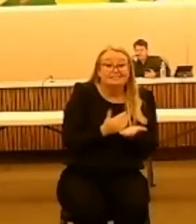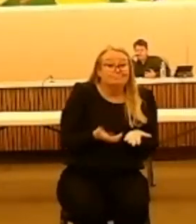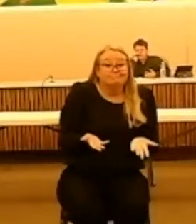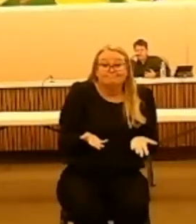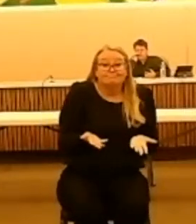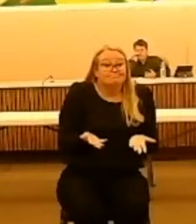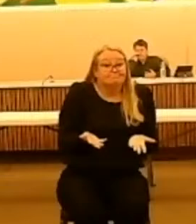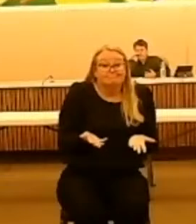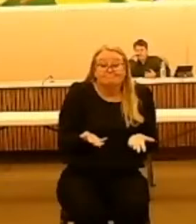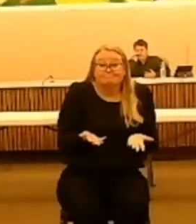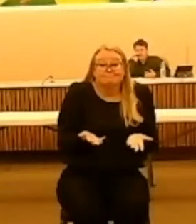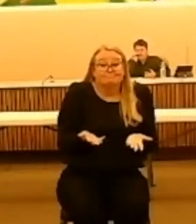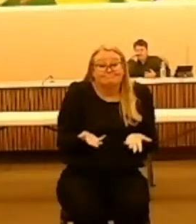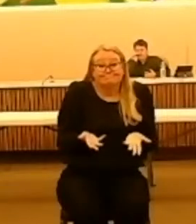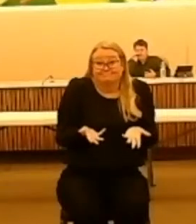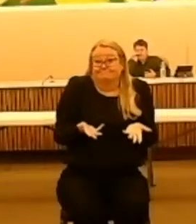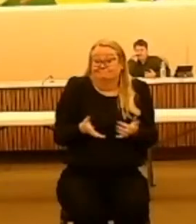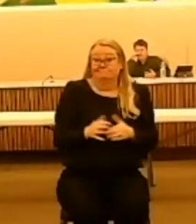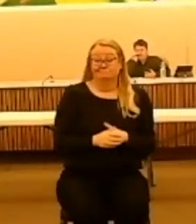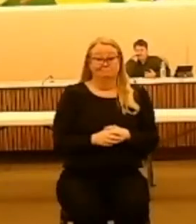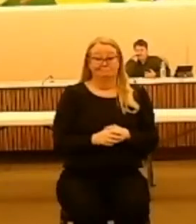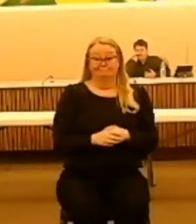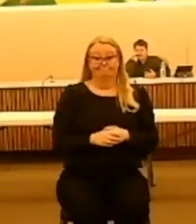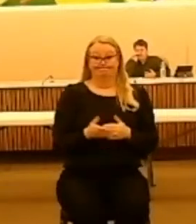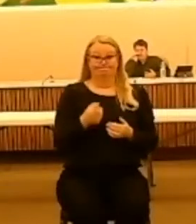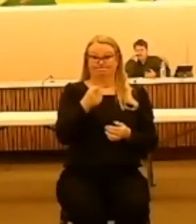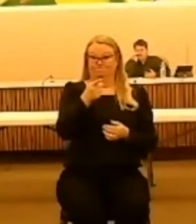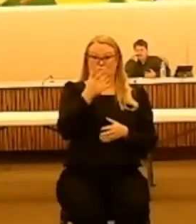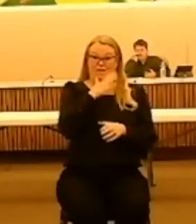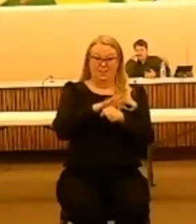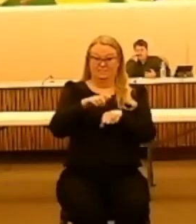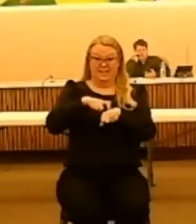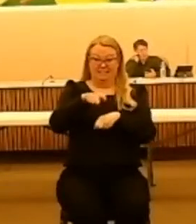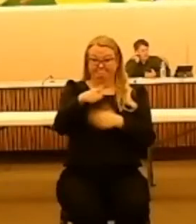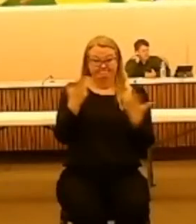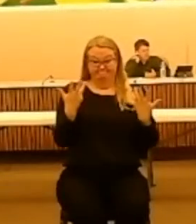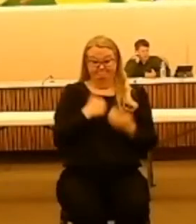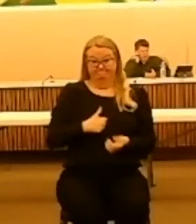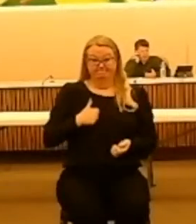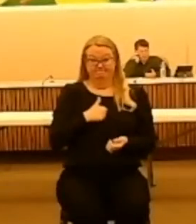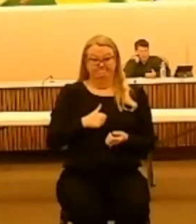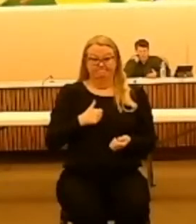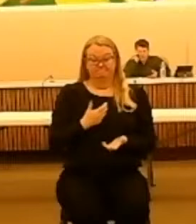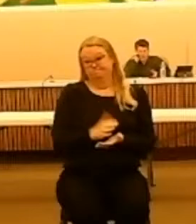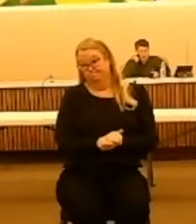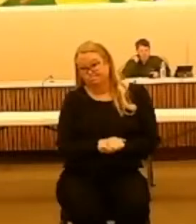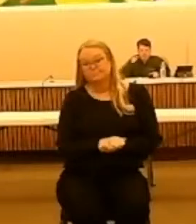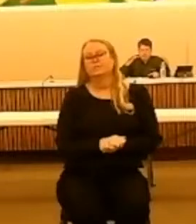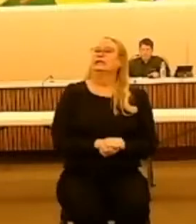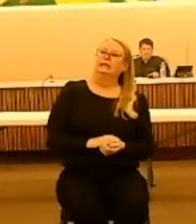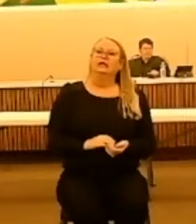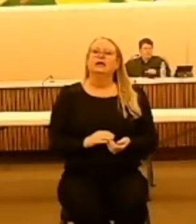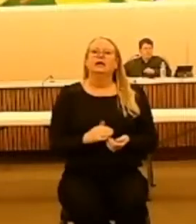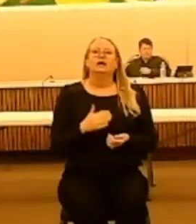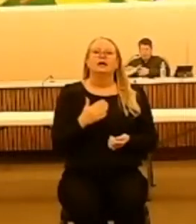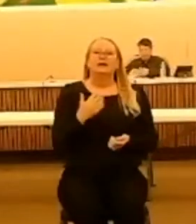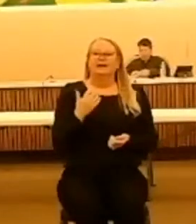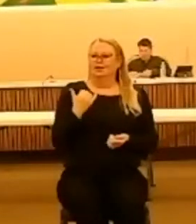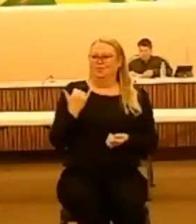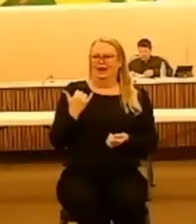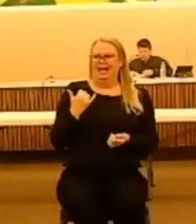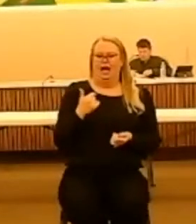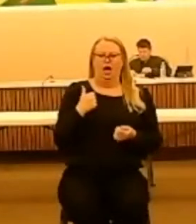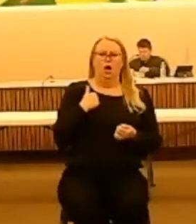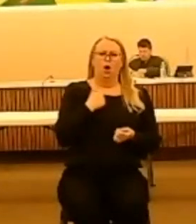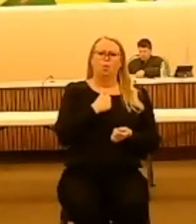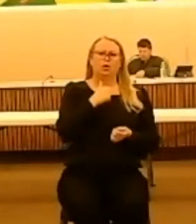extra 30 days isn't, I don't think that's going to cut it. Just by way of example, we're sort of 2 steps away from that. Right. We